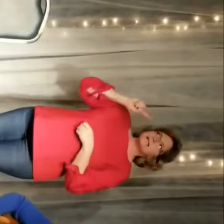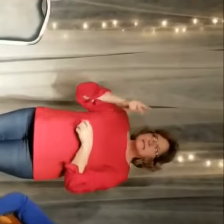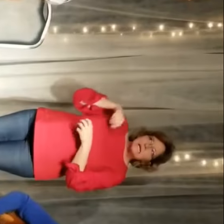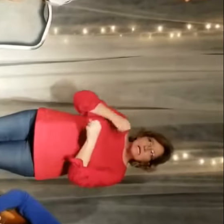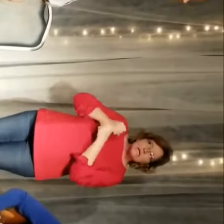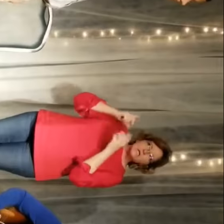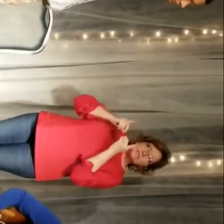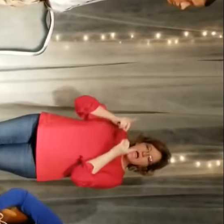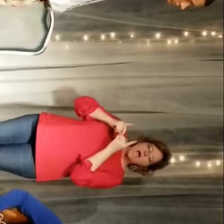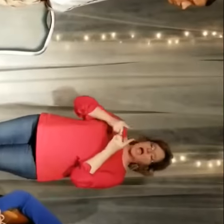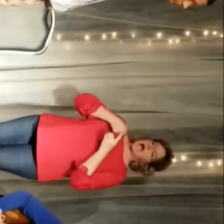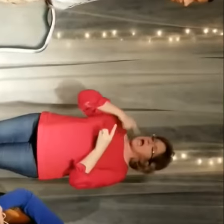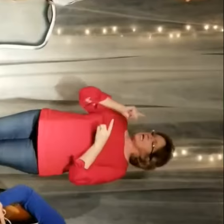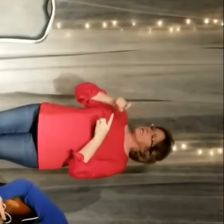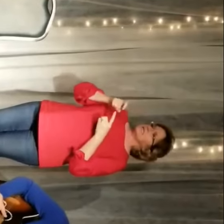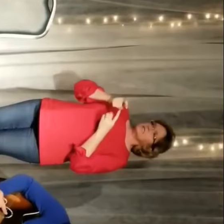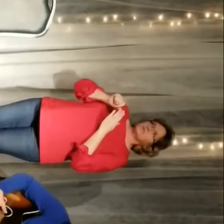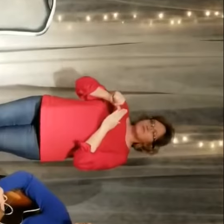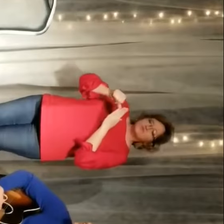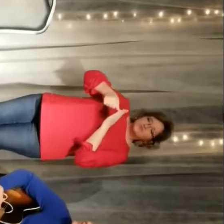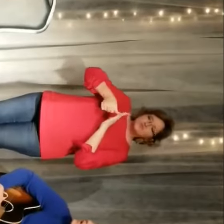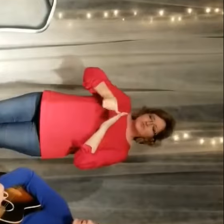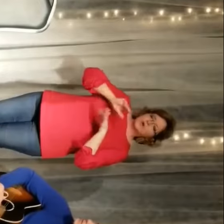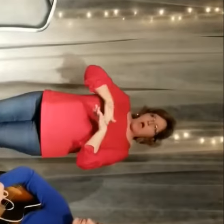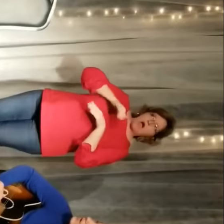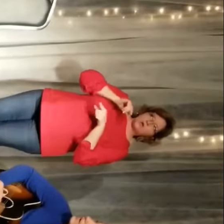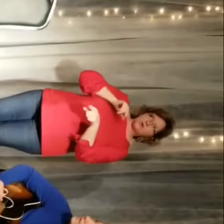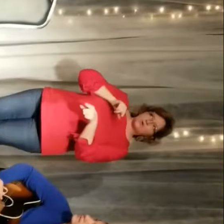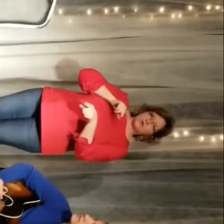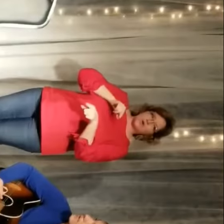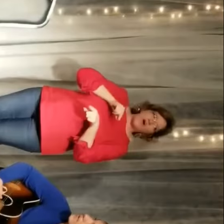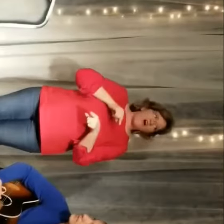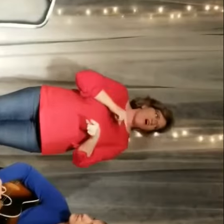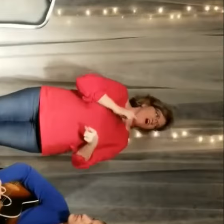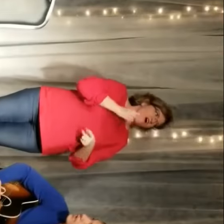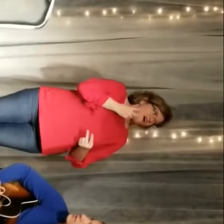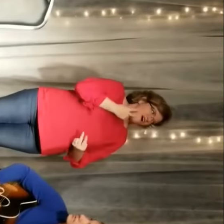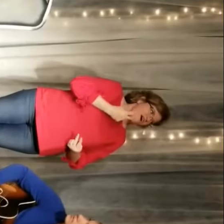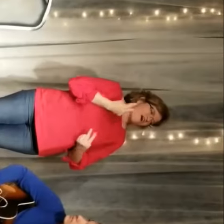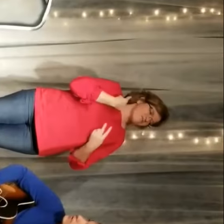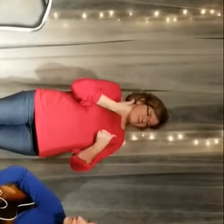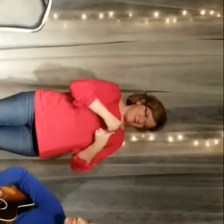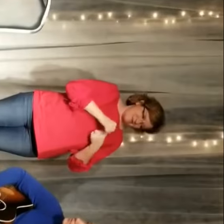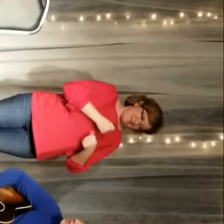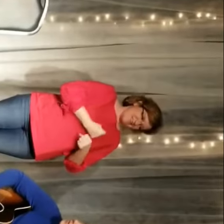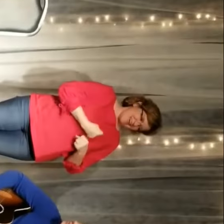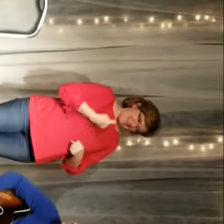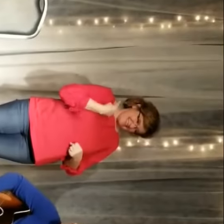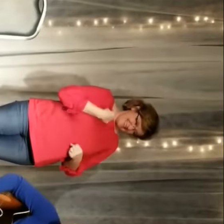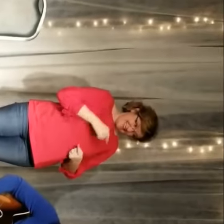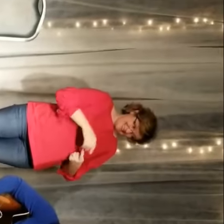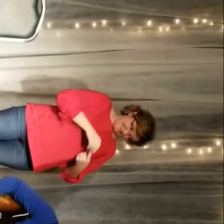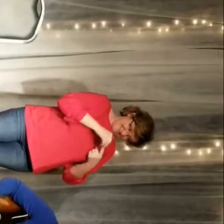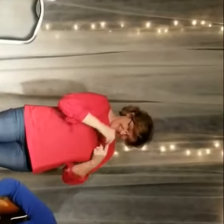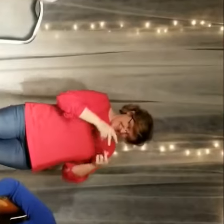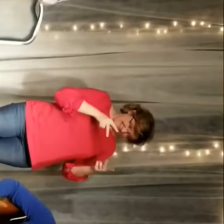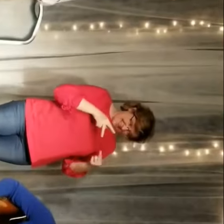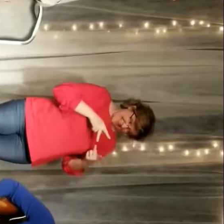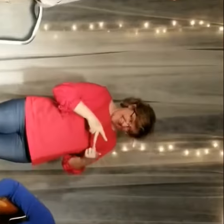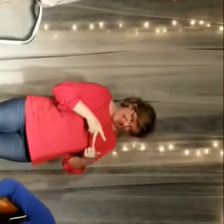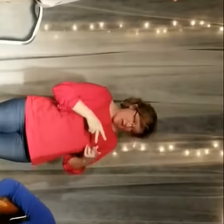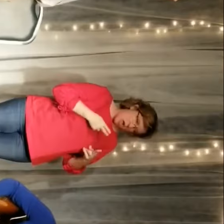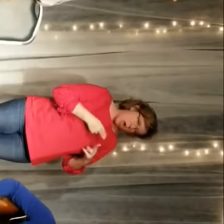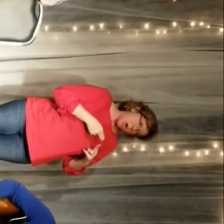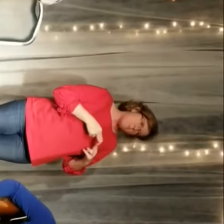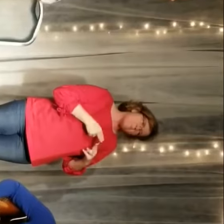Lori, and I really have to impress you this time. Oh, that's right, because last Valentine's Day, you took her to that special restaurant. What's it